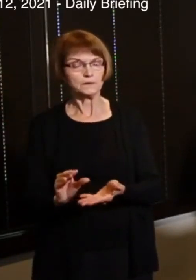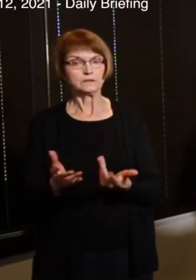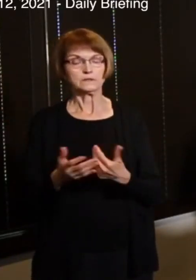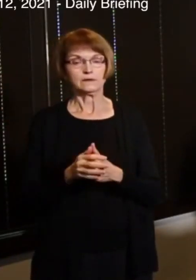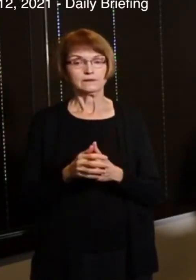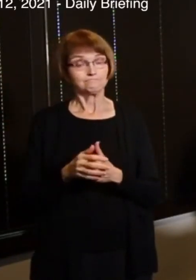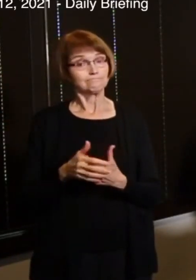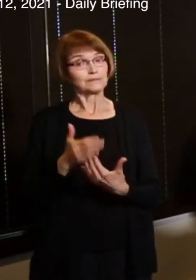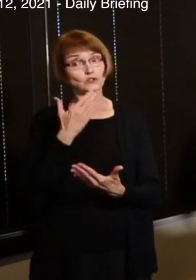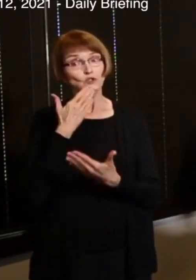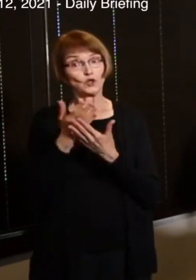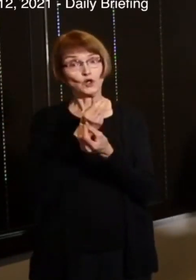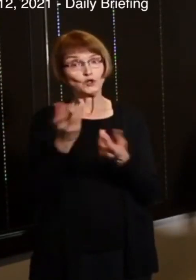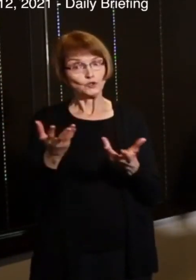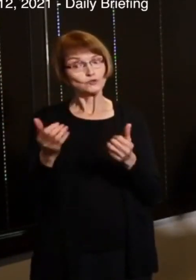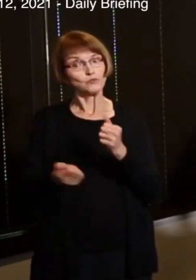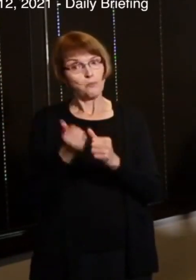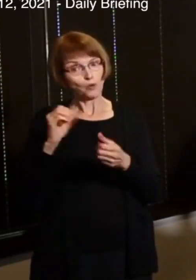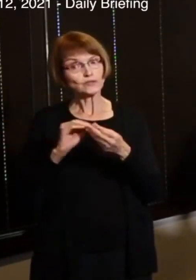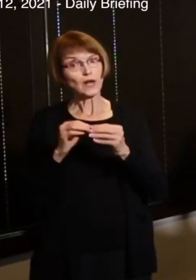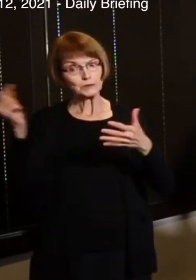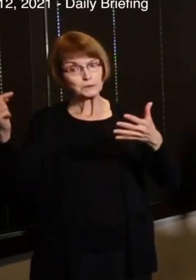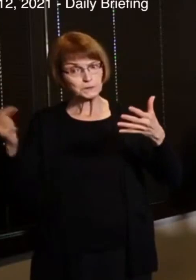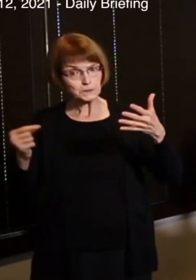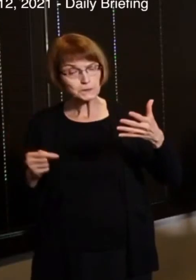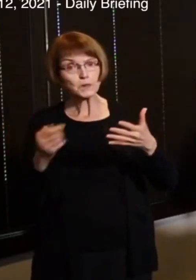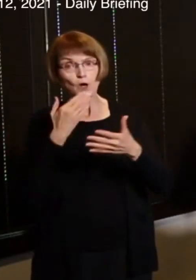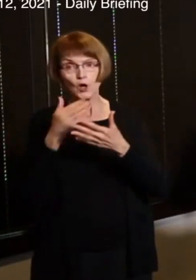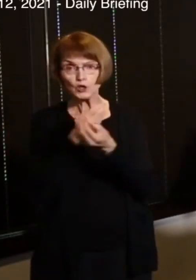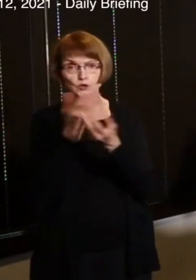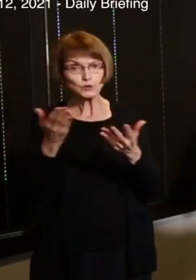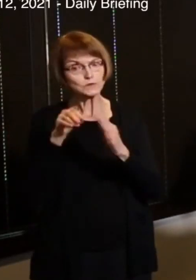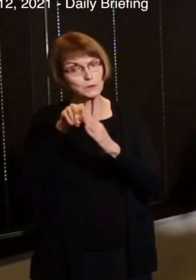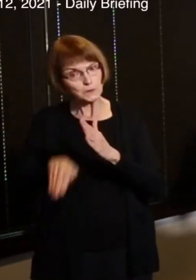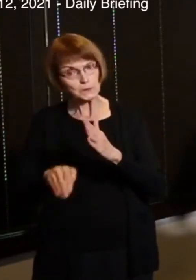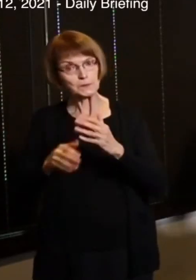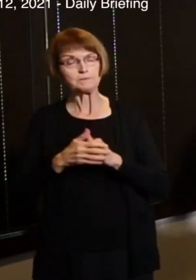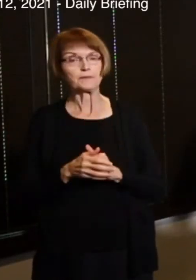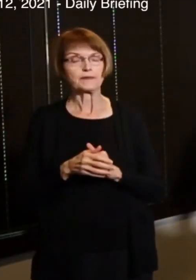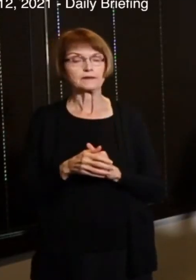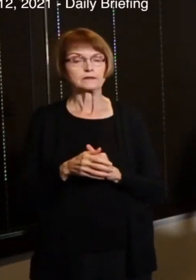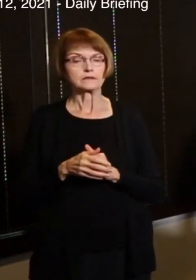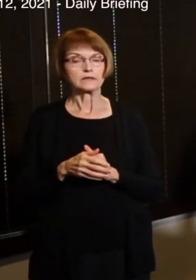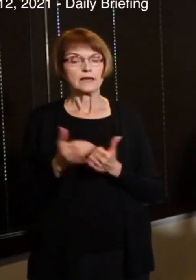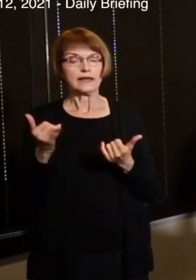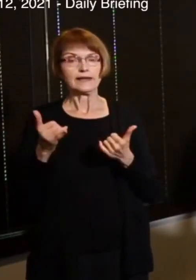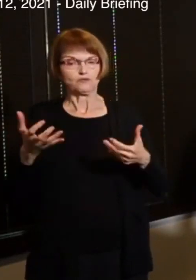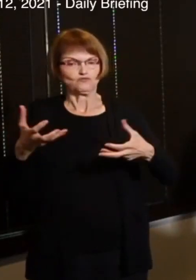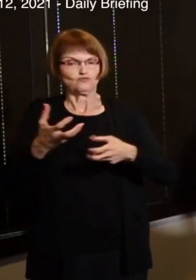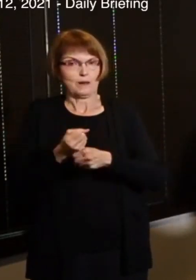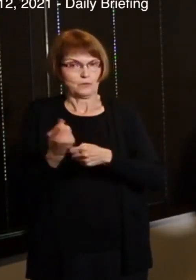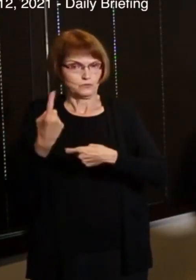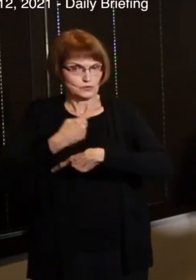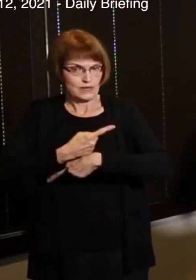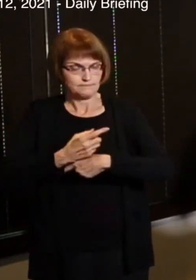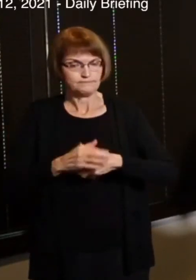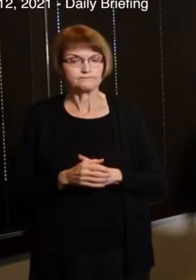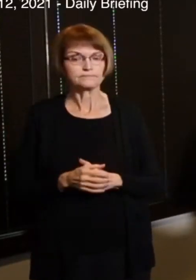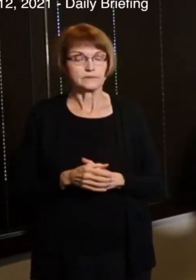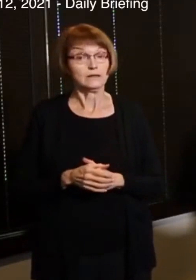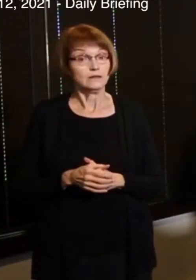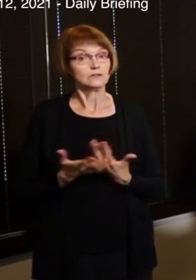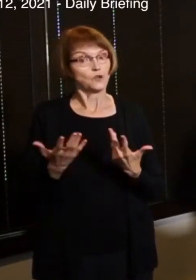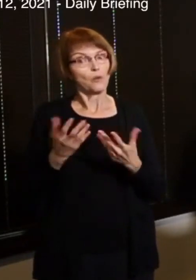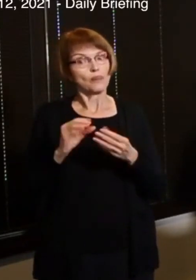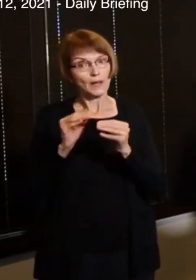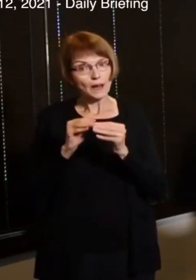positive news from most of our indicators coming out today. So just to wrap things up for today, we're headed in the